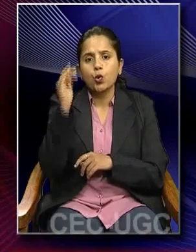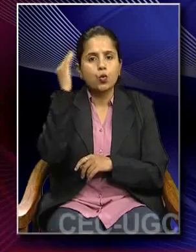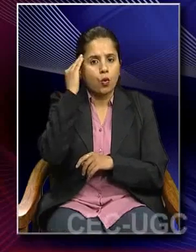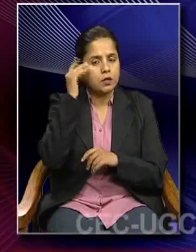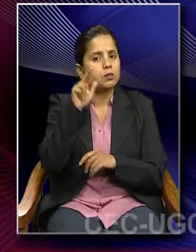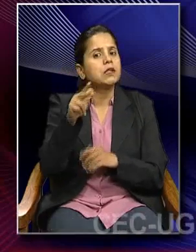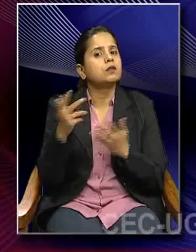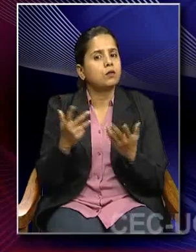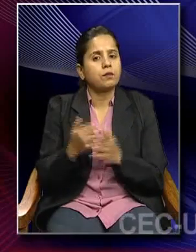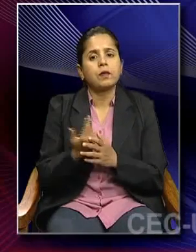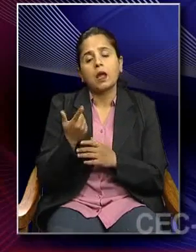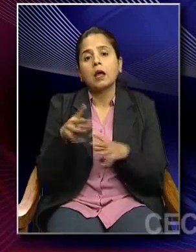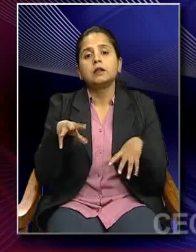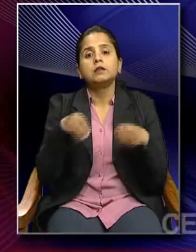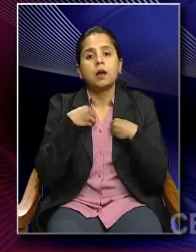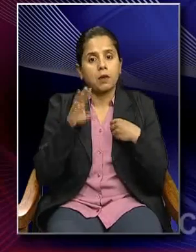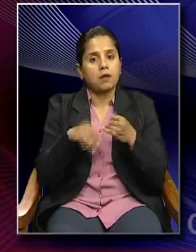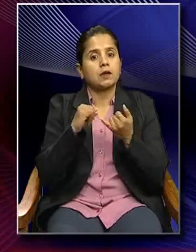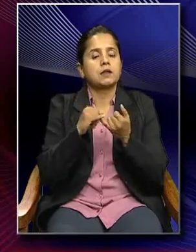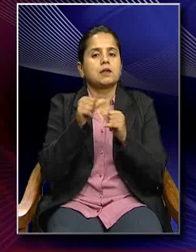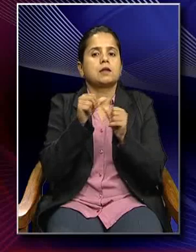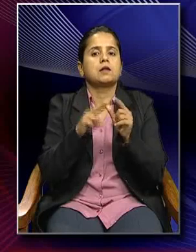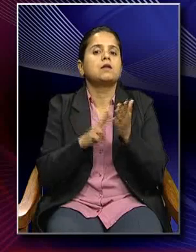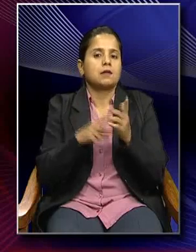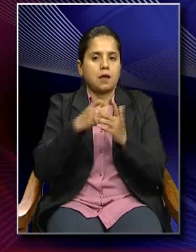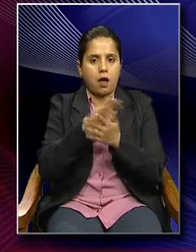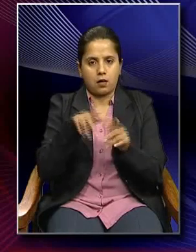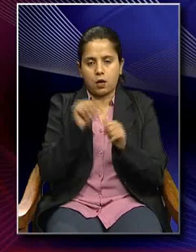knowledge accepted by Sāṅkhya philosophy.